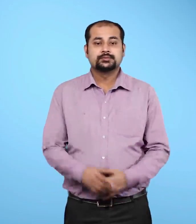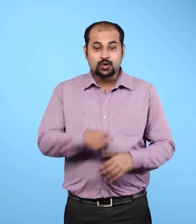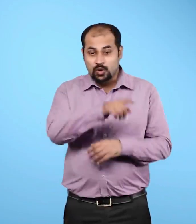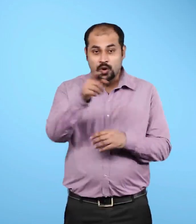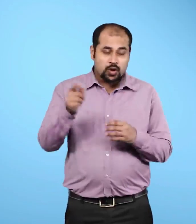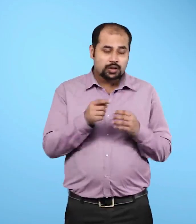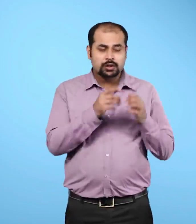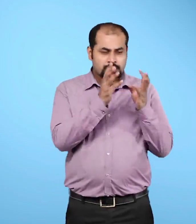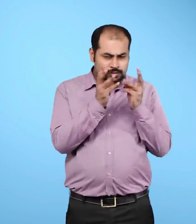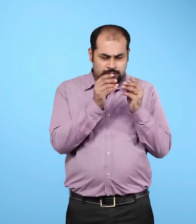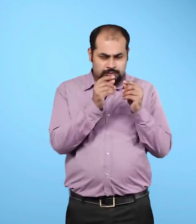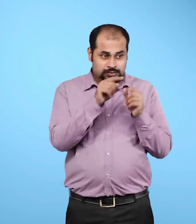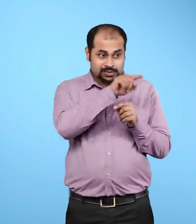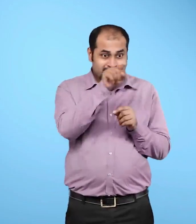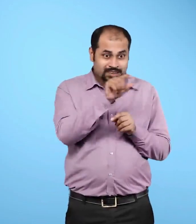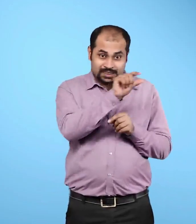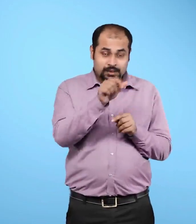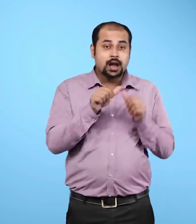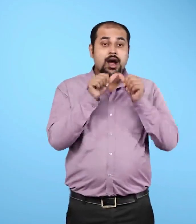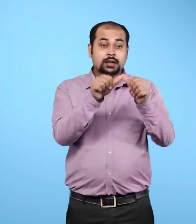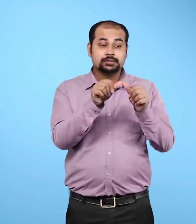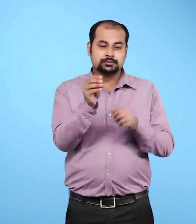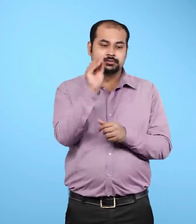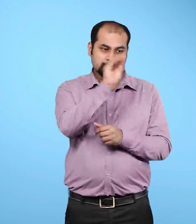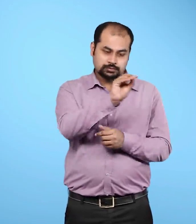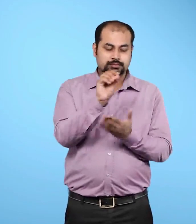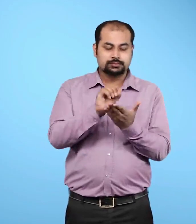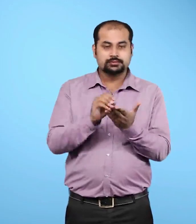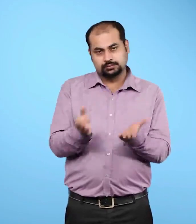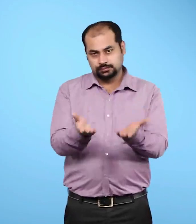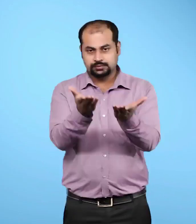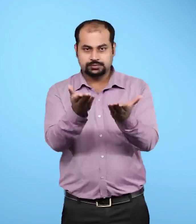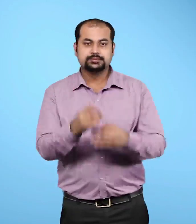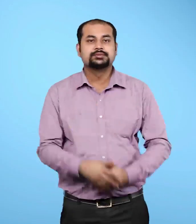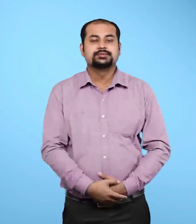Row 4 has blank spaces in both columns for writing answers.